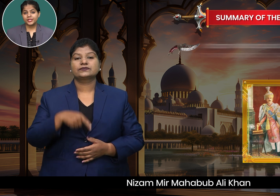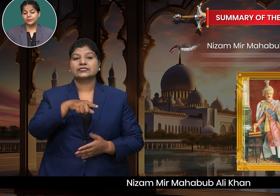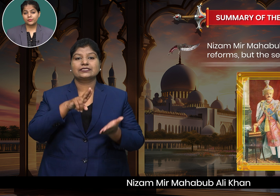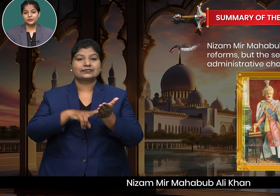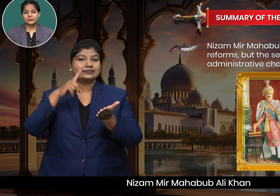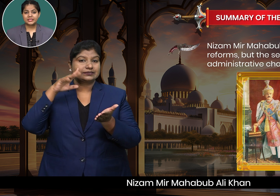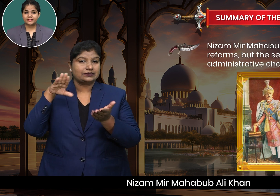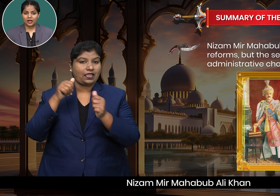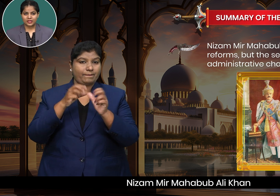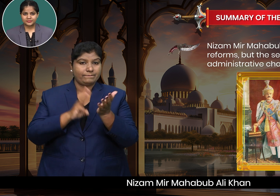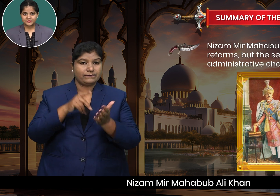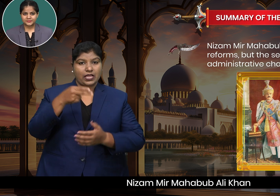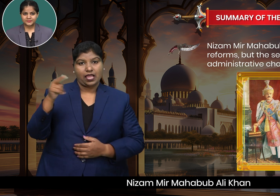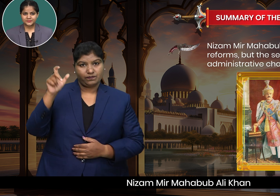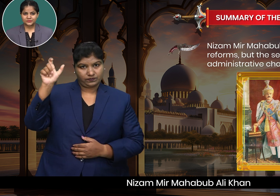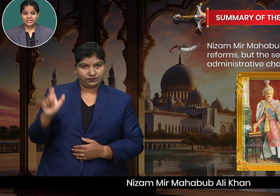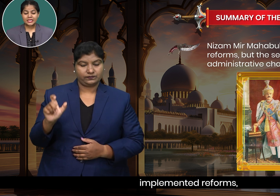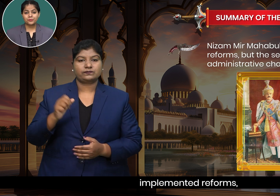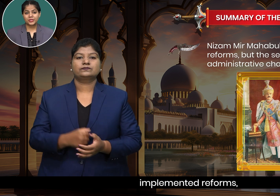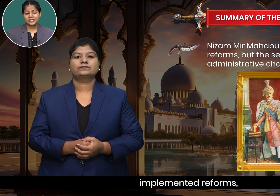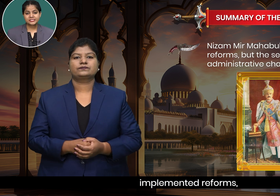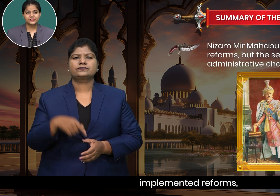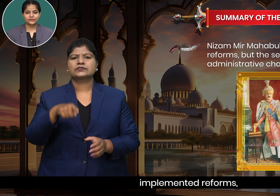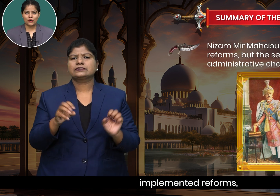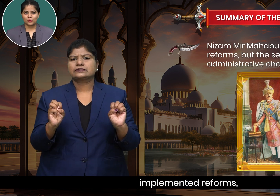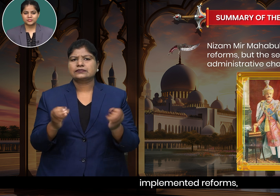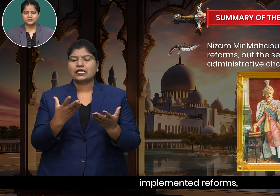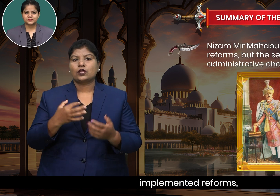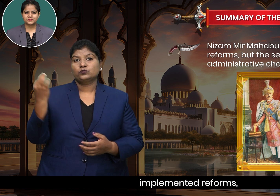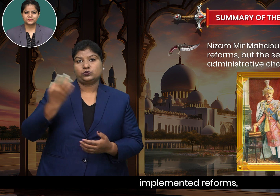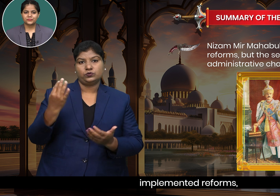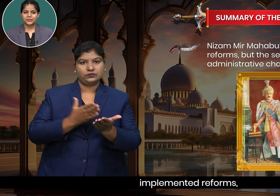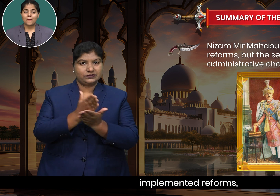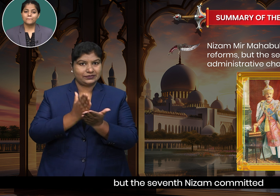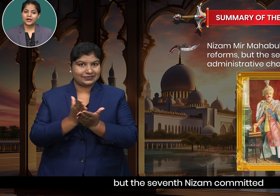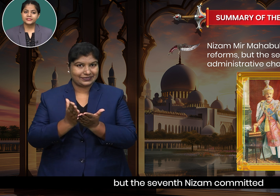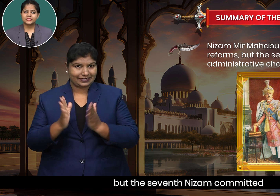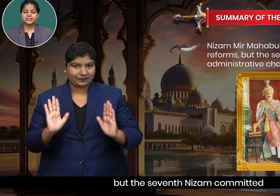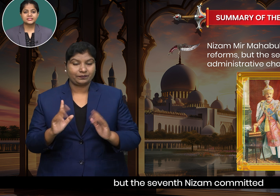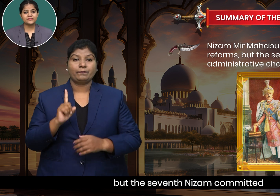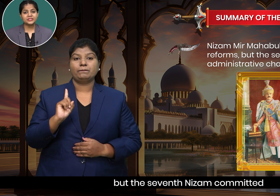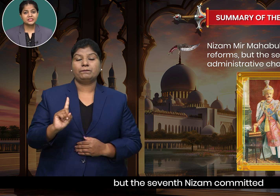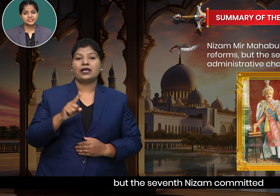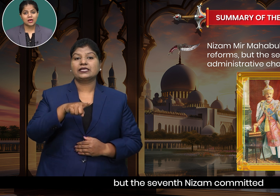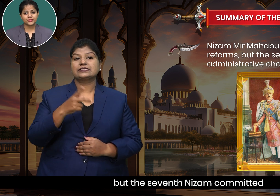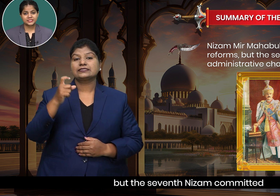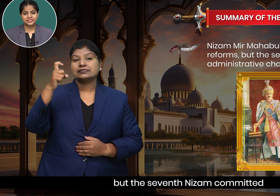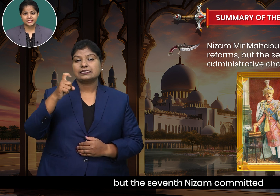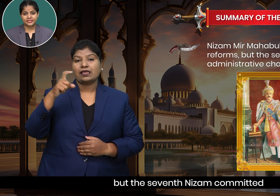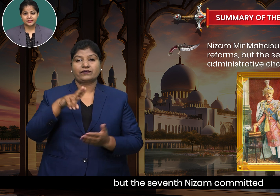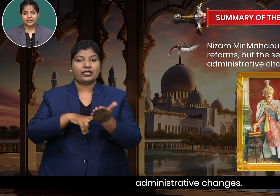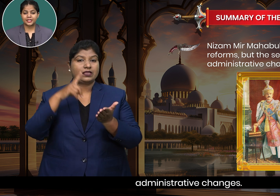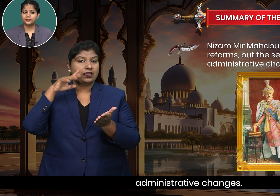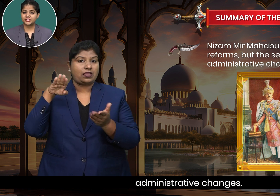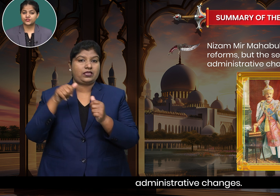Nizam Mir Mehboob Ali Khan implemented reforms, but the seventh Nizam